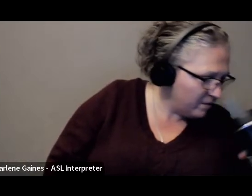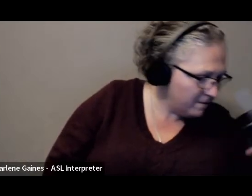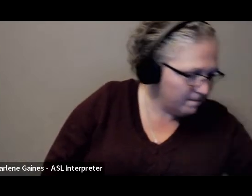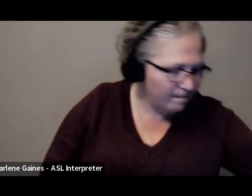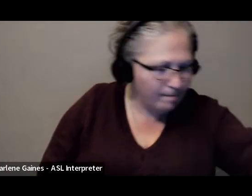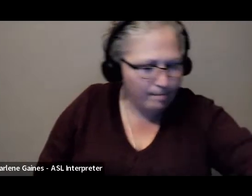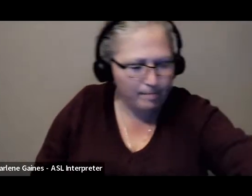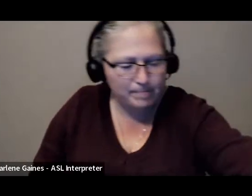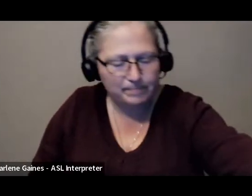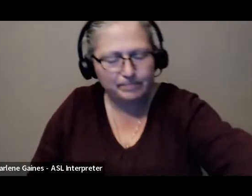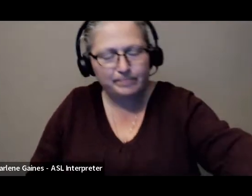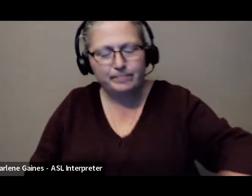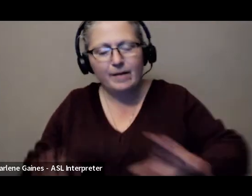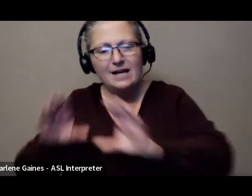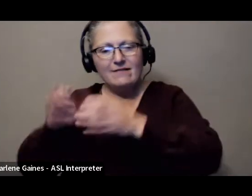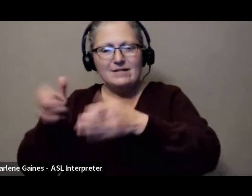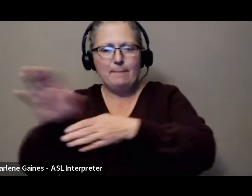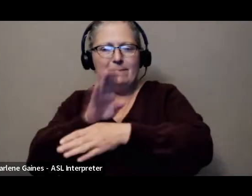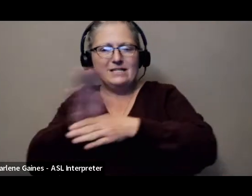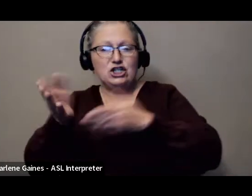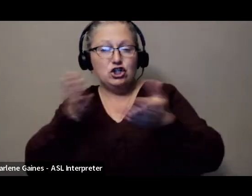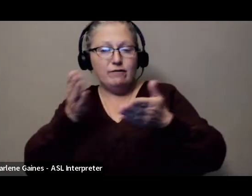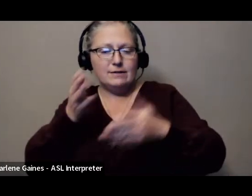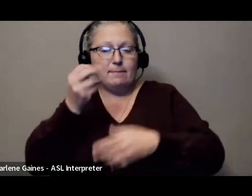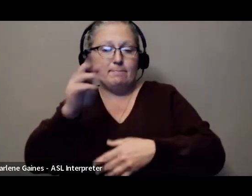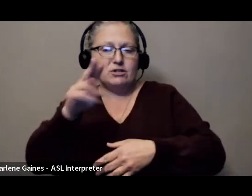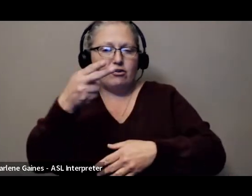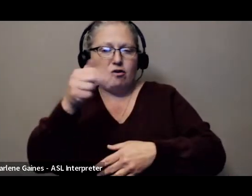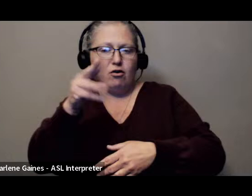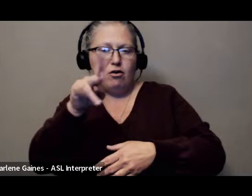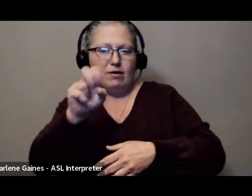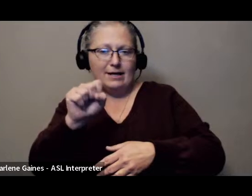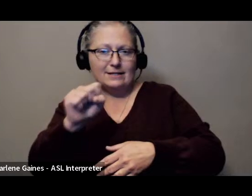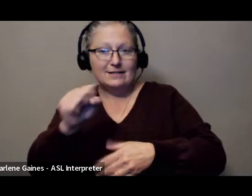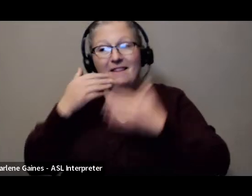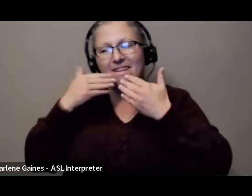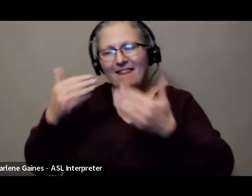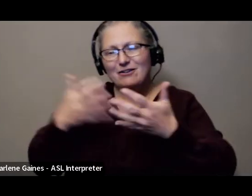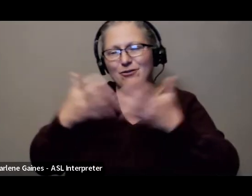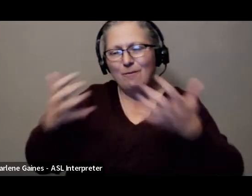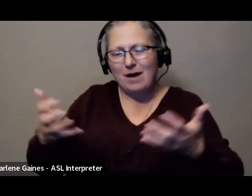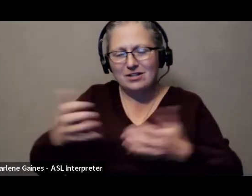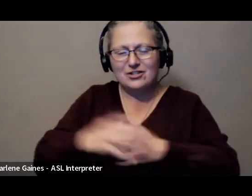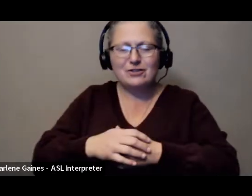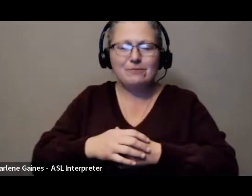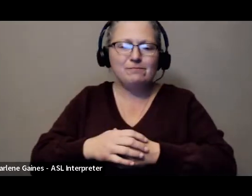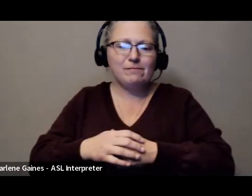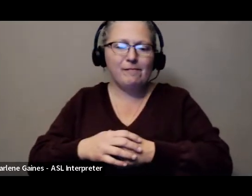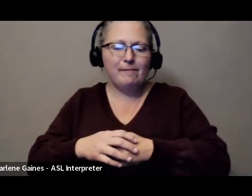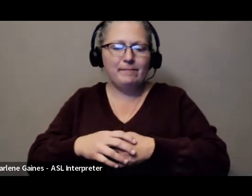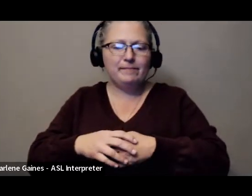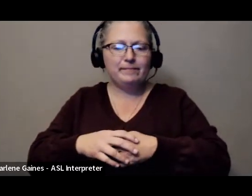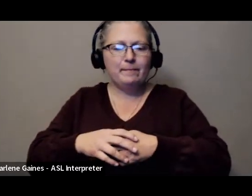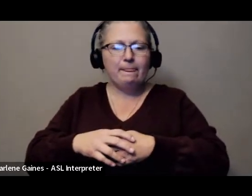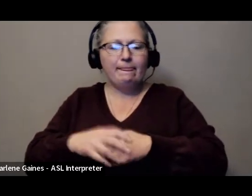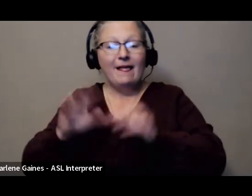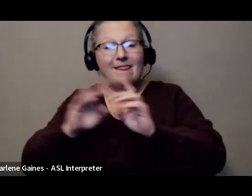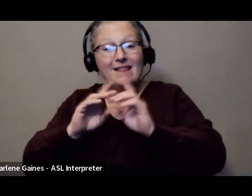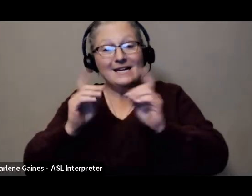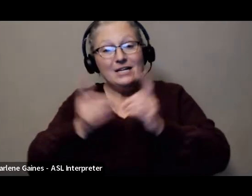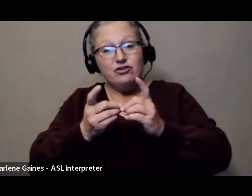Business Services, Mr. Hawkins. Thank you so much. The